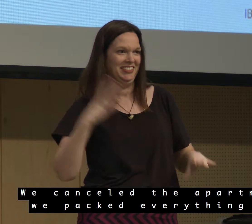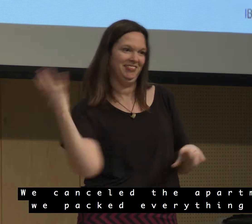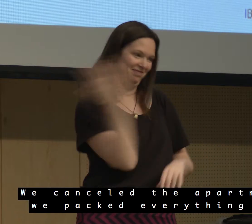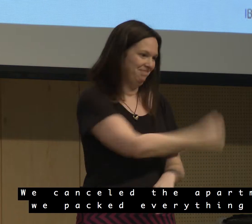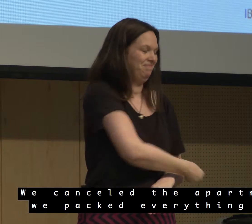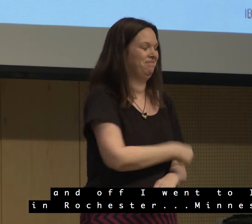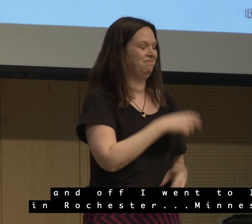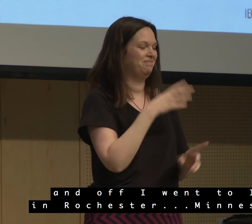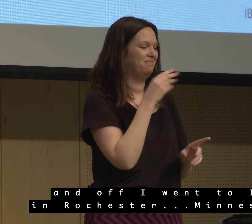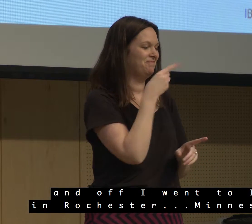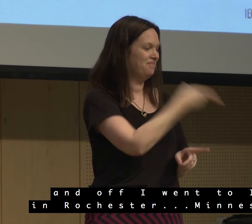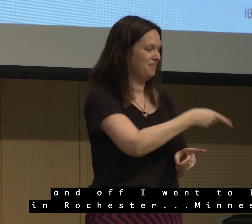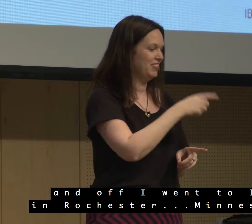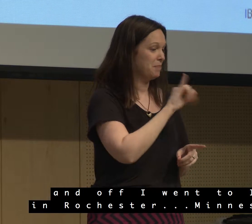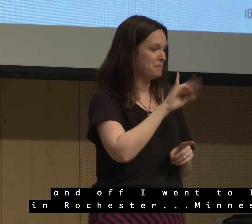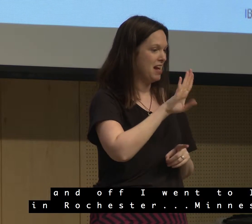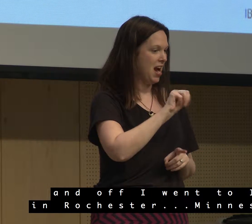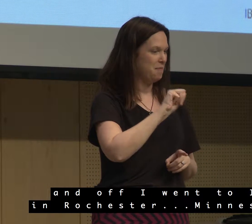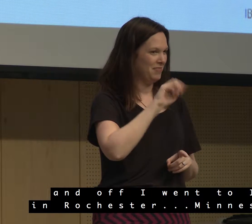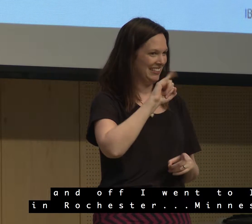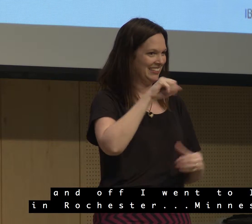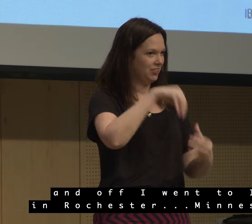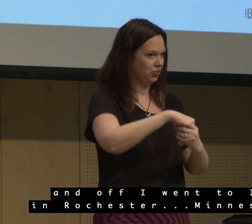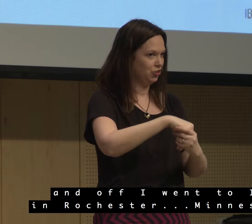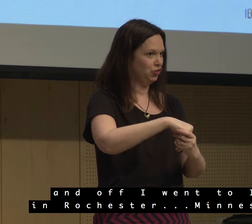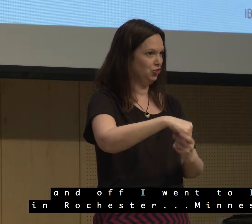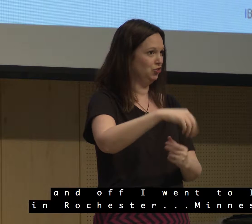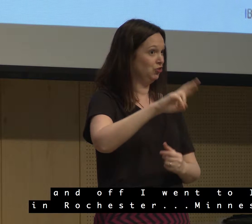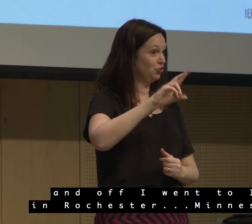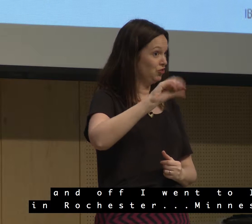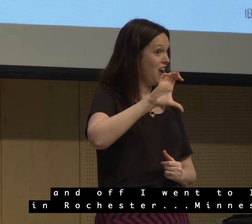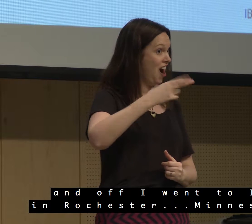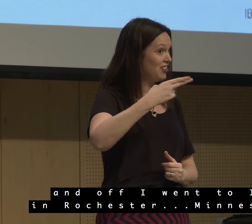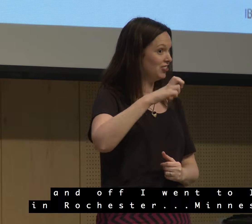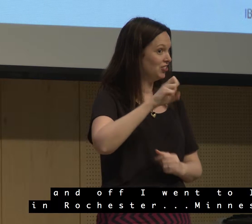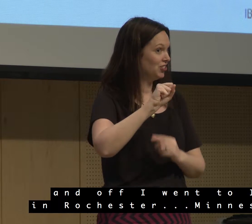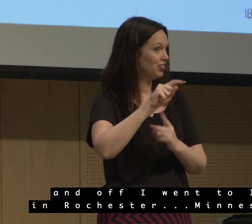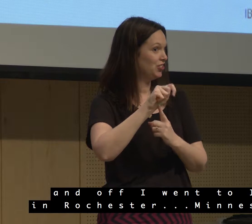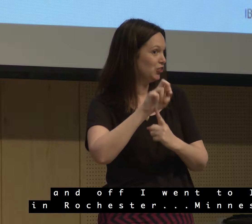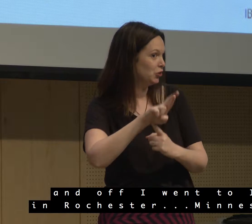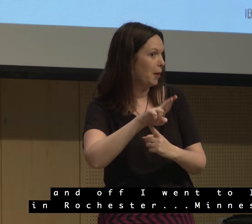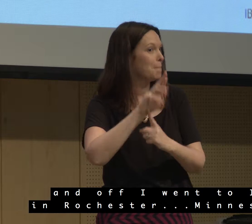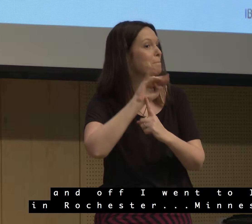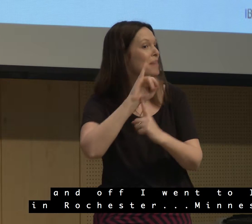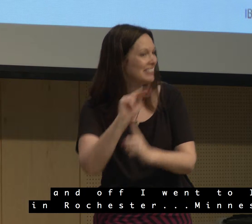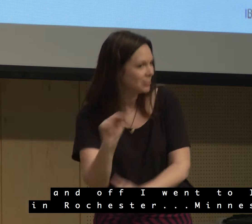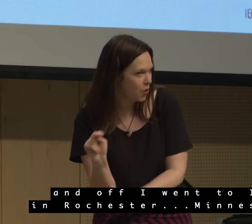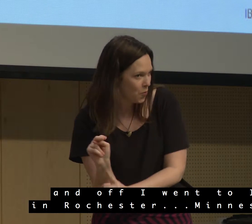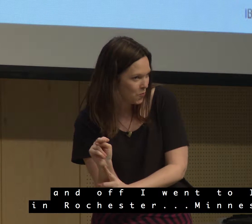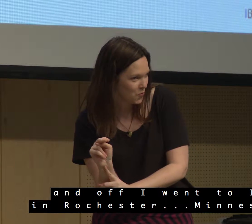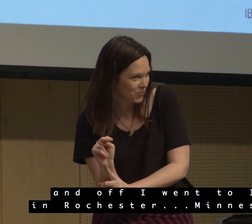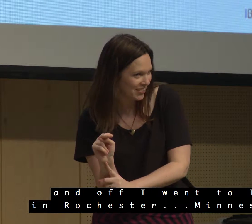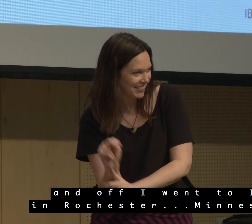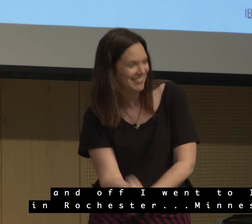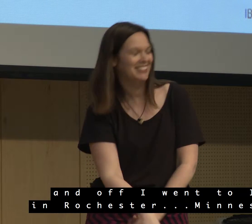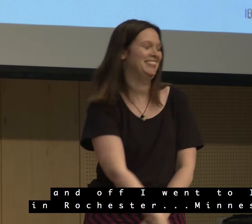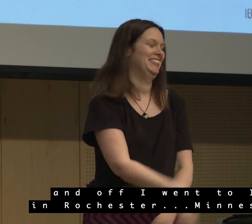packed everything up, and off I went to IBM in Rochester, Minnesota.